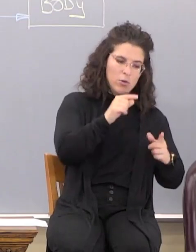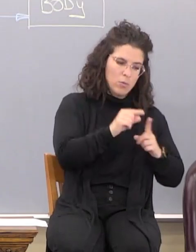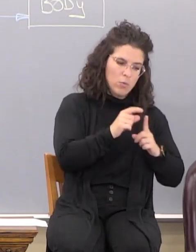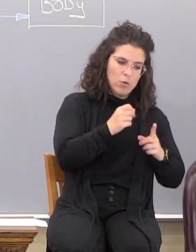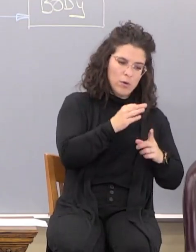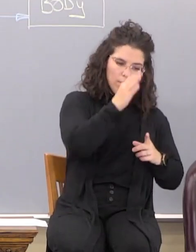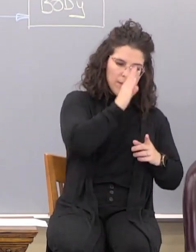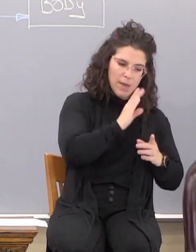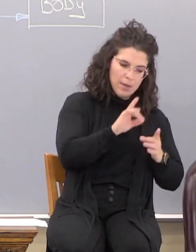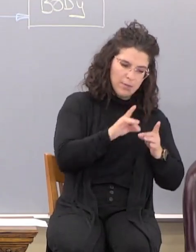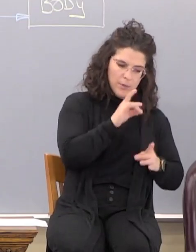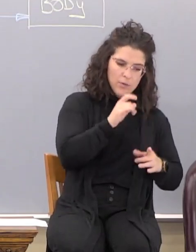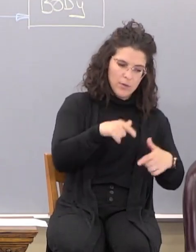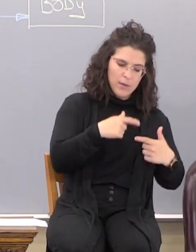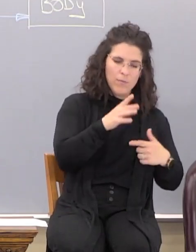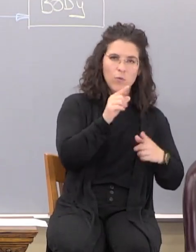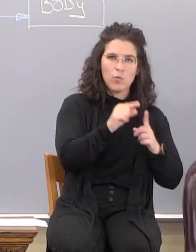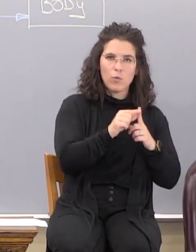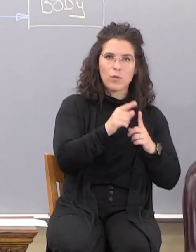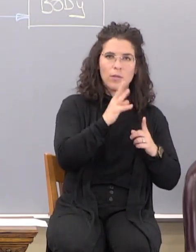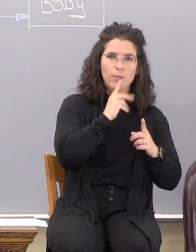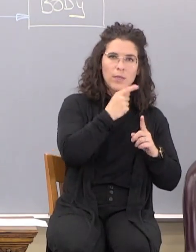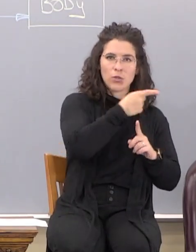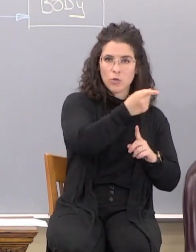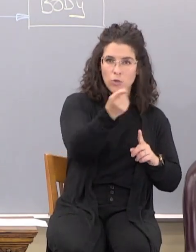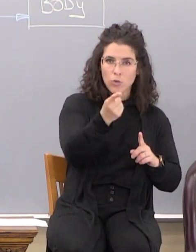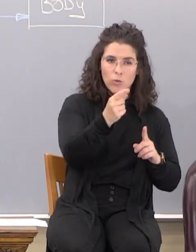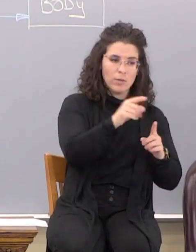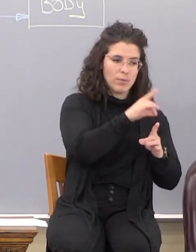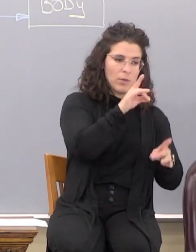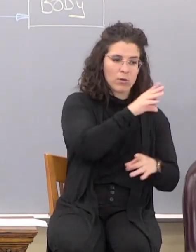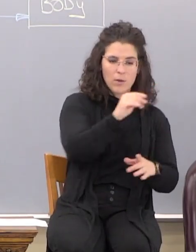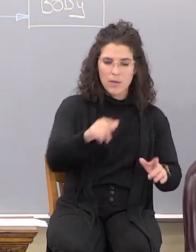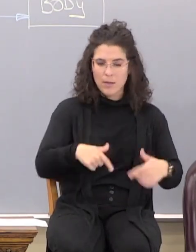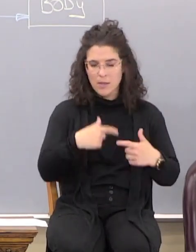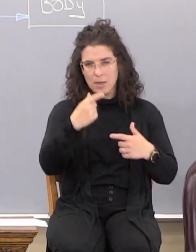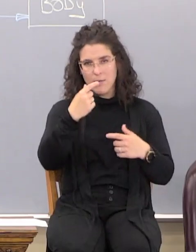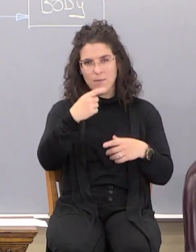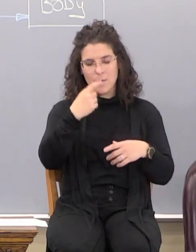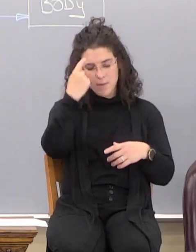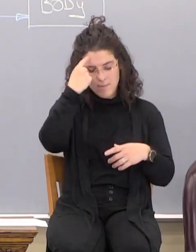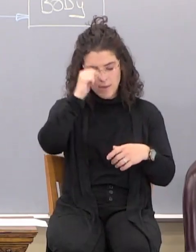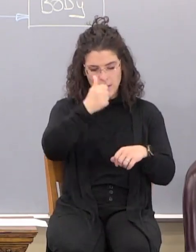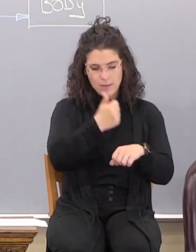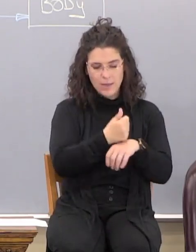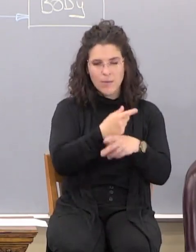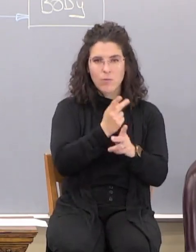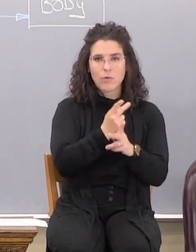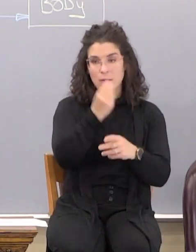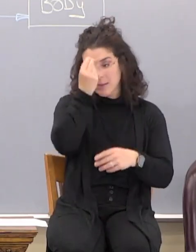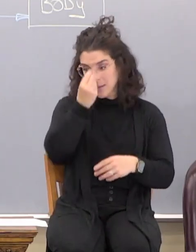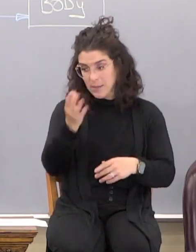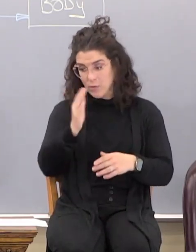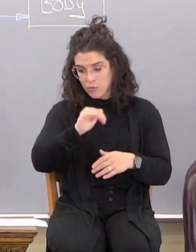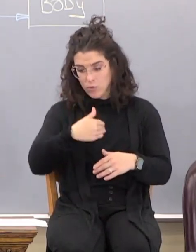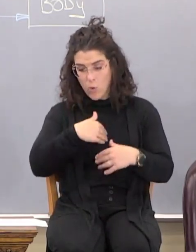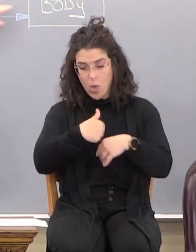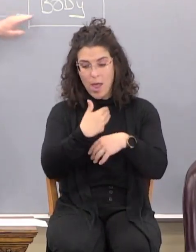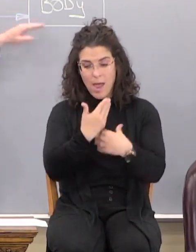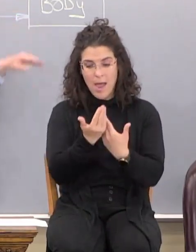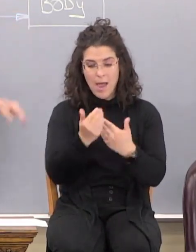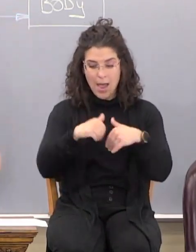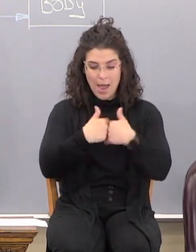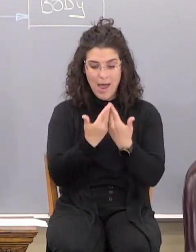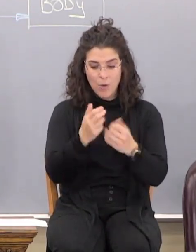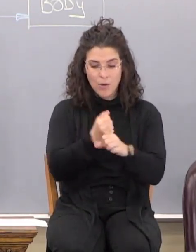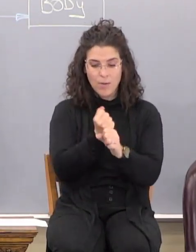spirit and life. He said, the words that I speak to you, they're spirit, they're life. And the mindset that it produces tells your soul how to make choices, takes your